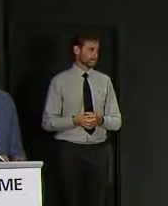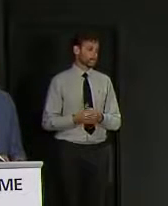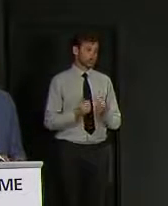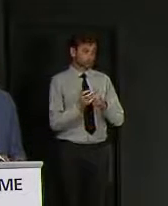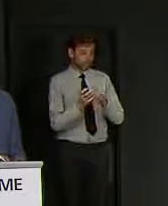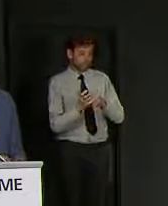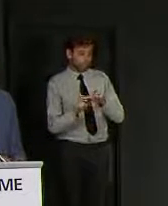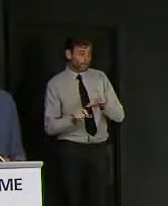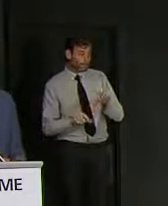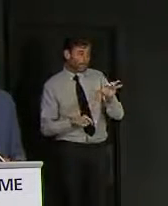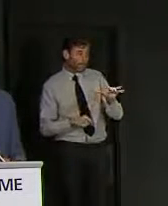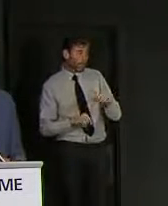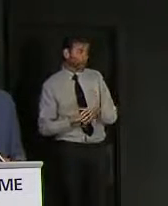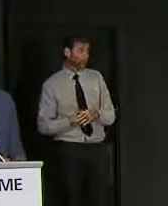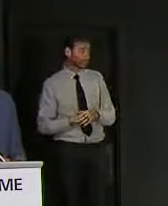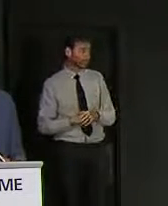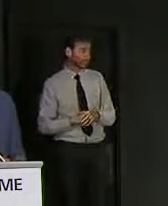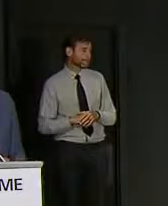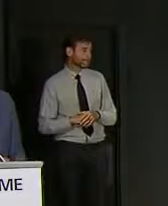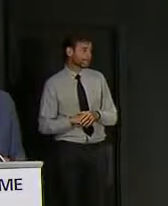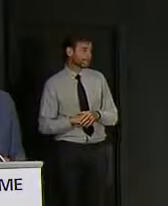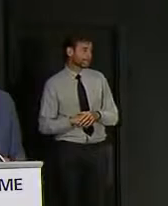Tom with us?